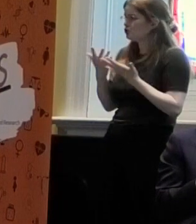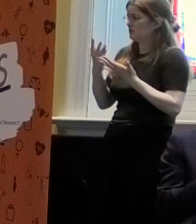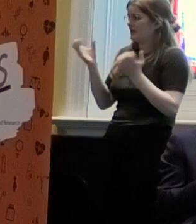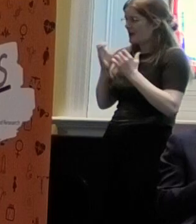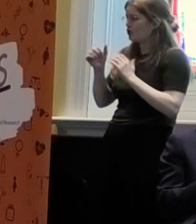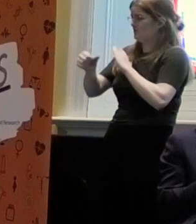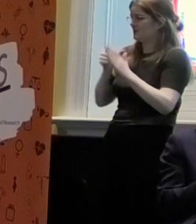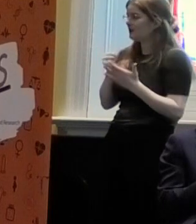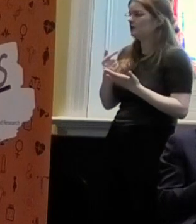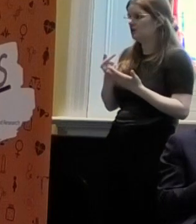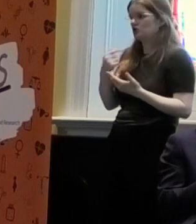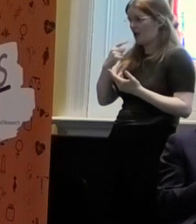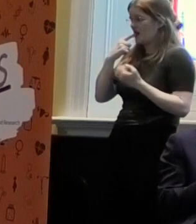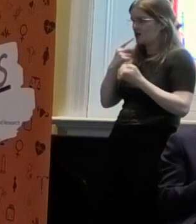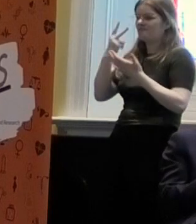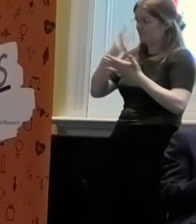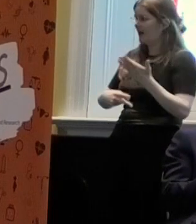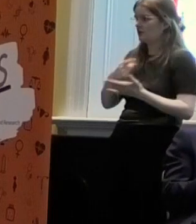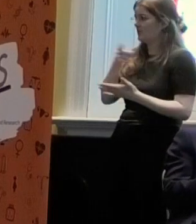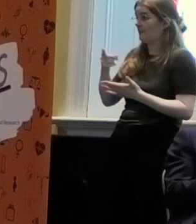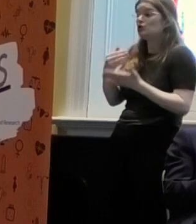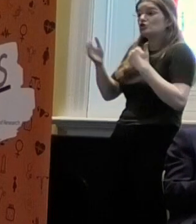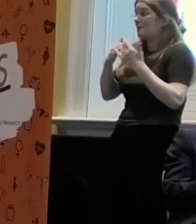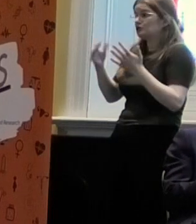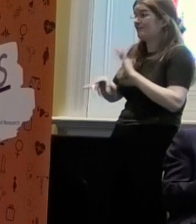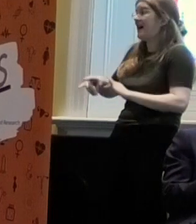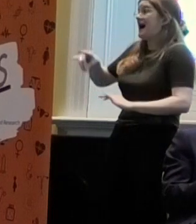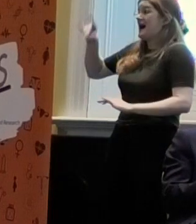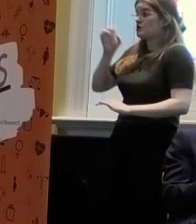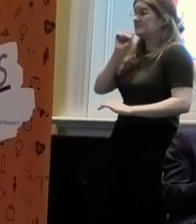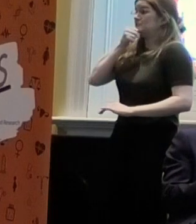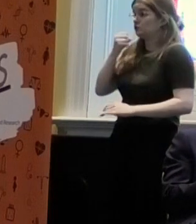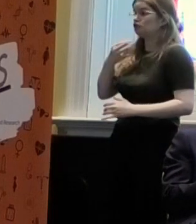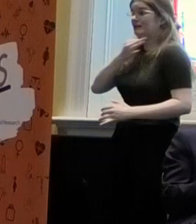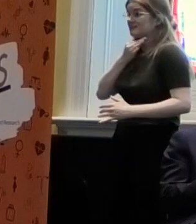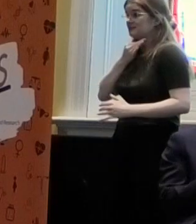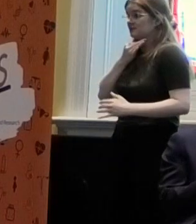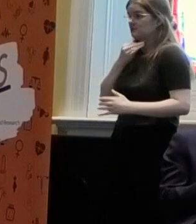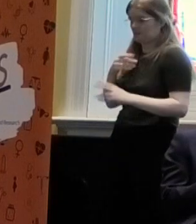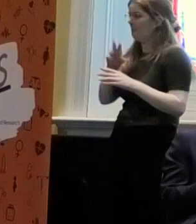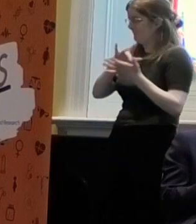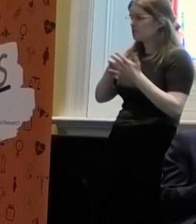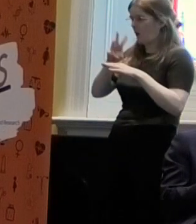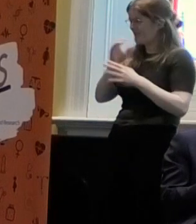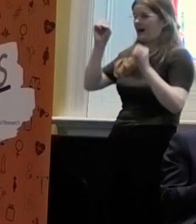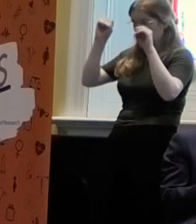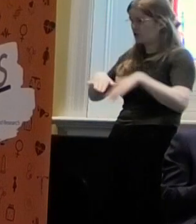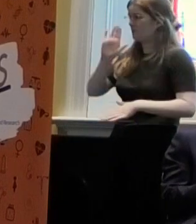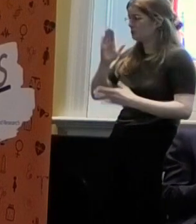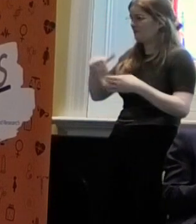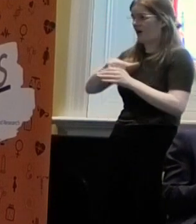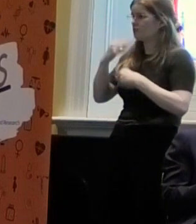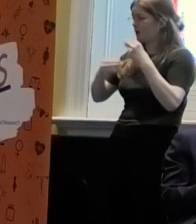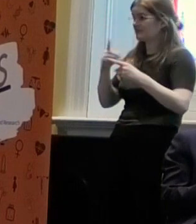care. So we value, even if it's the highest of high risk with a medical model of care, midwives absolutely, and